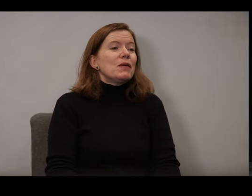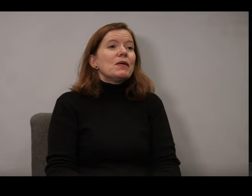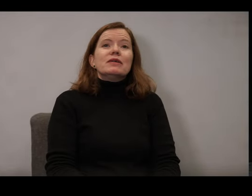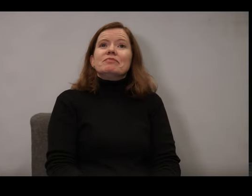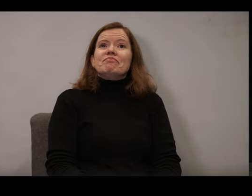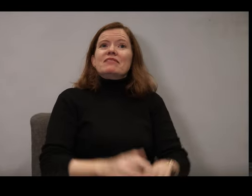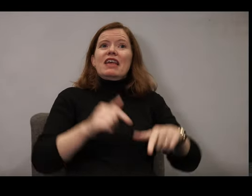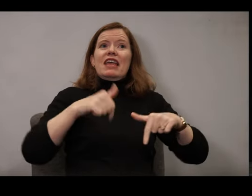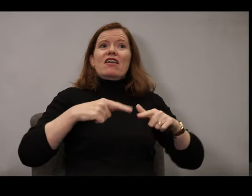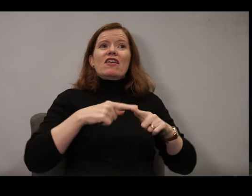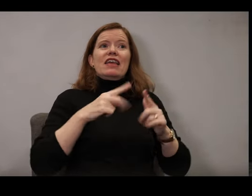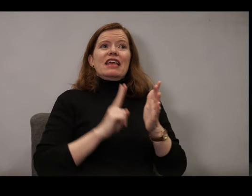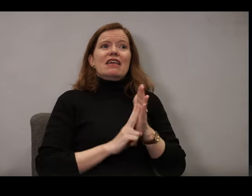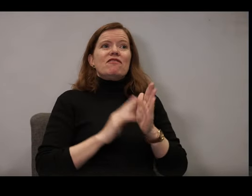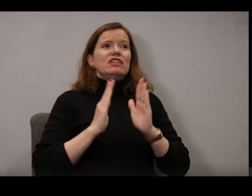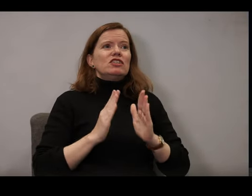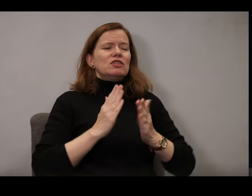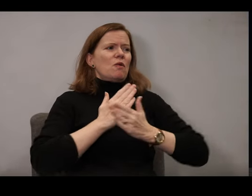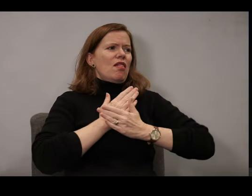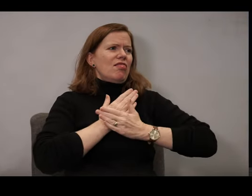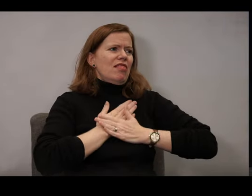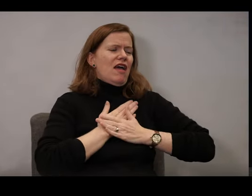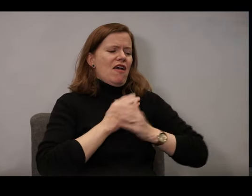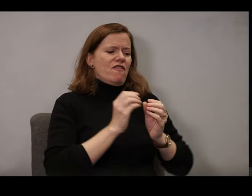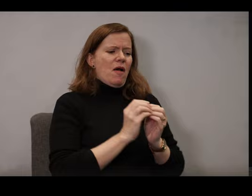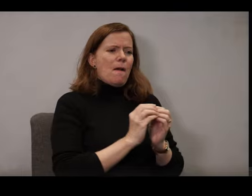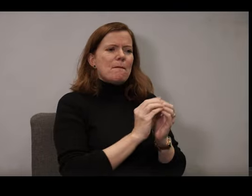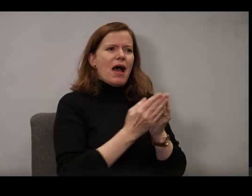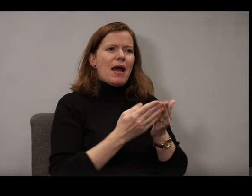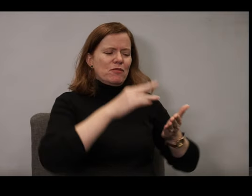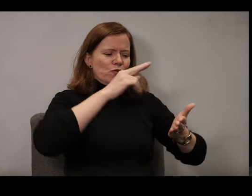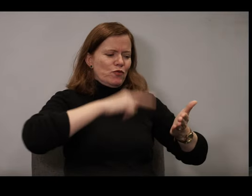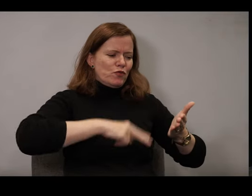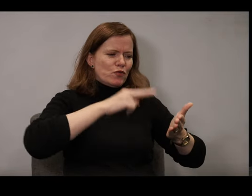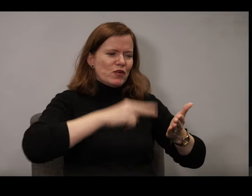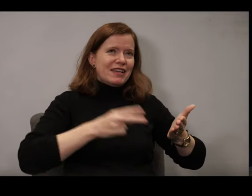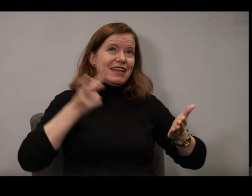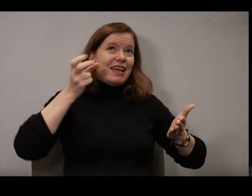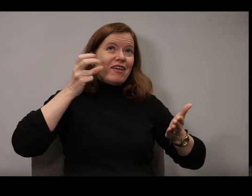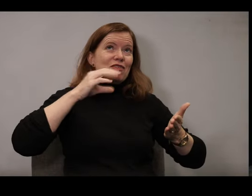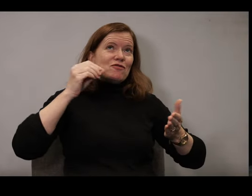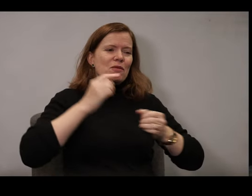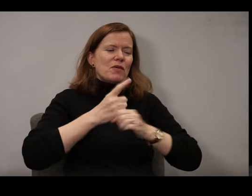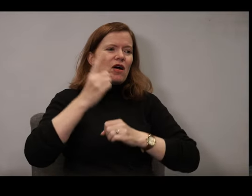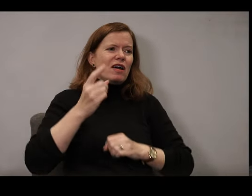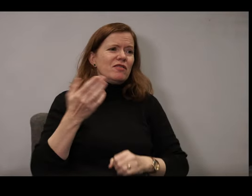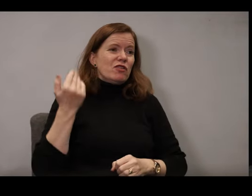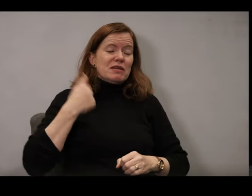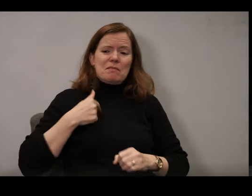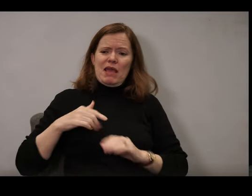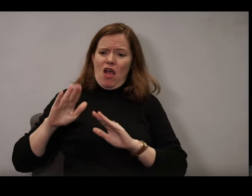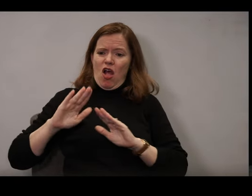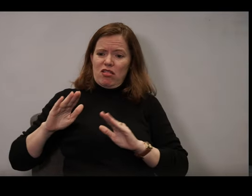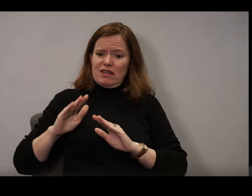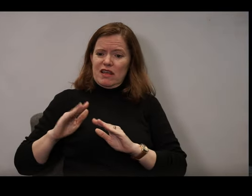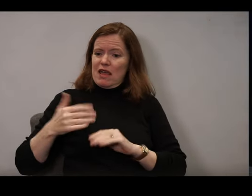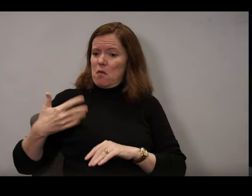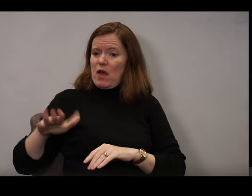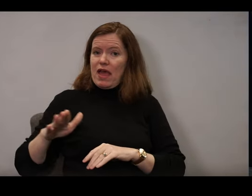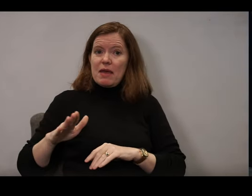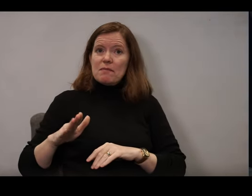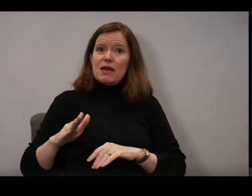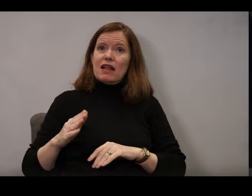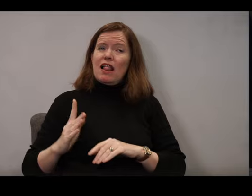Here at church, we love opening the Bible and hearing God speak to us. I've been away, but I think we dipped back into